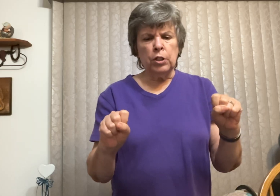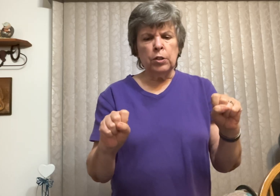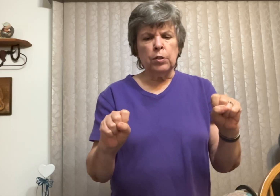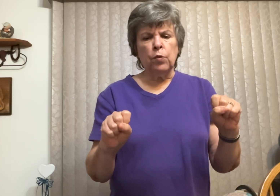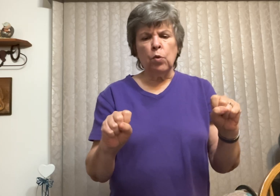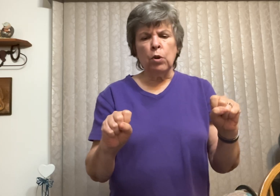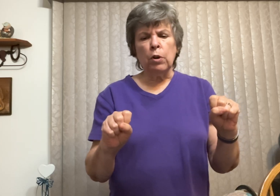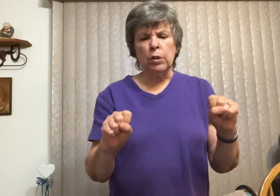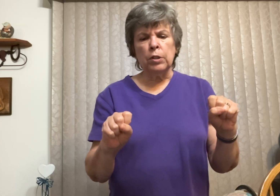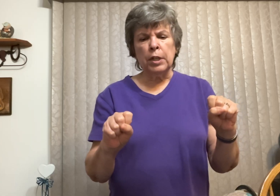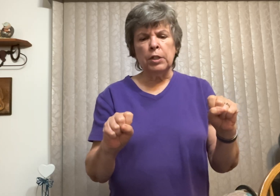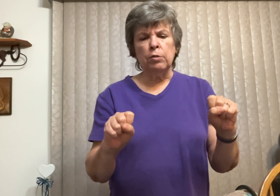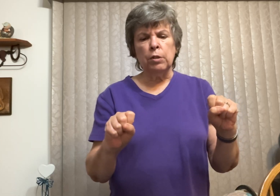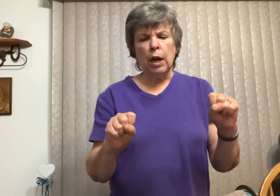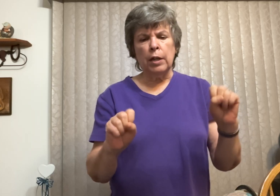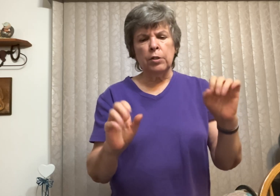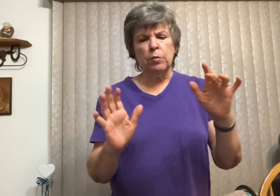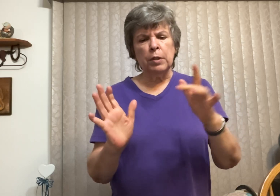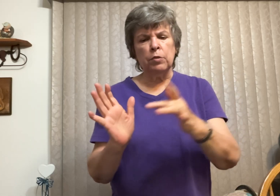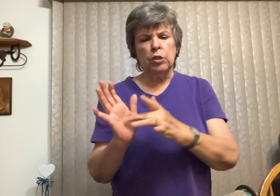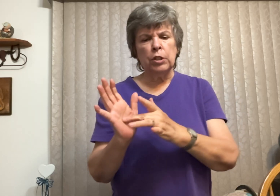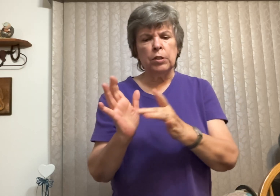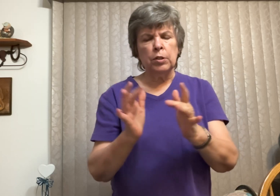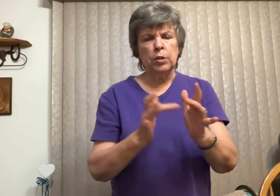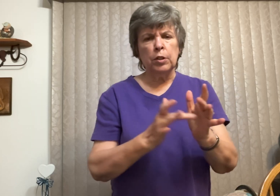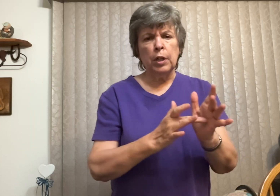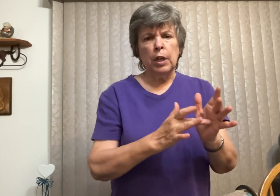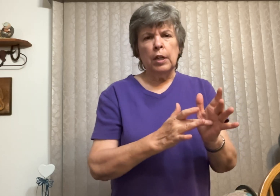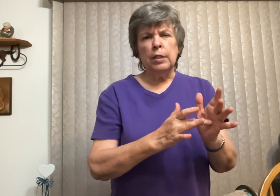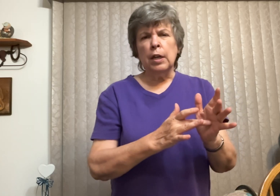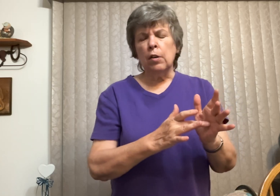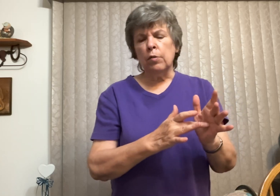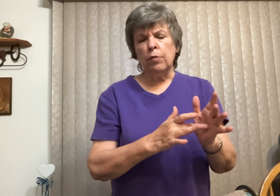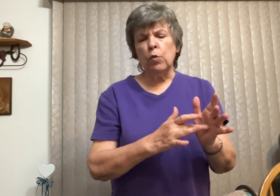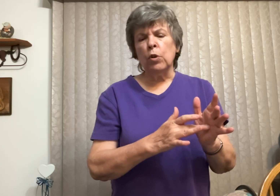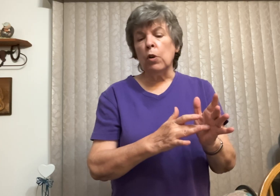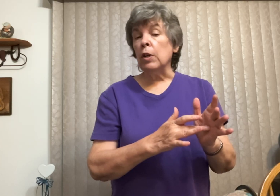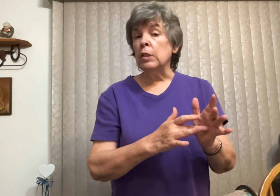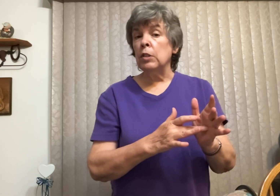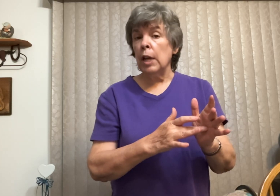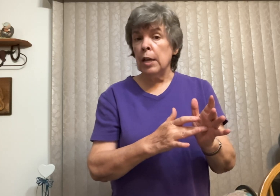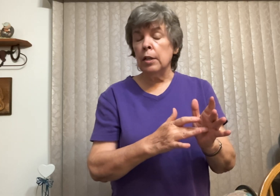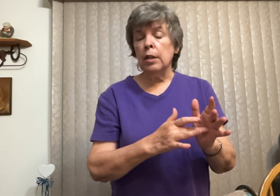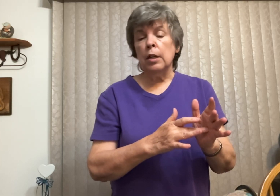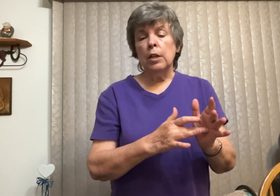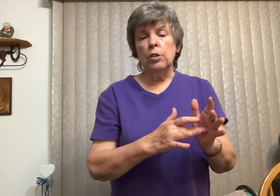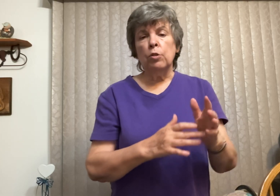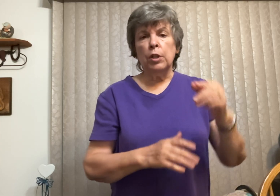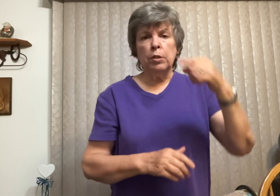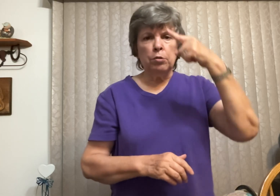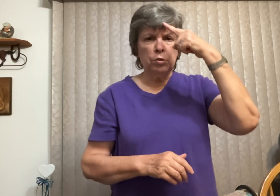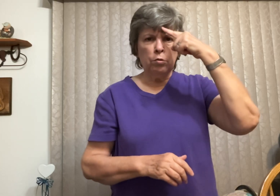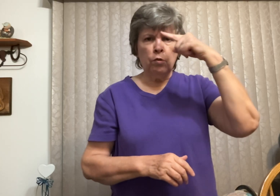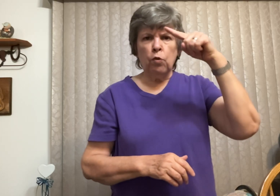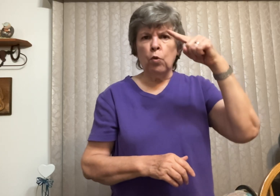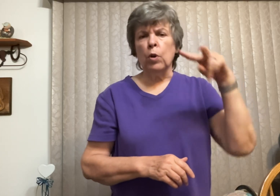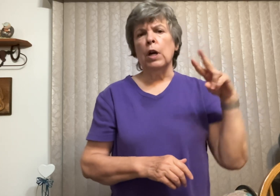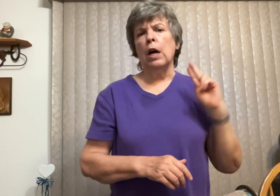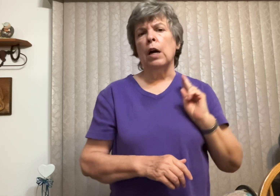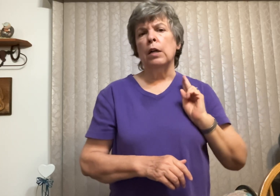Jesus, for our sake you died. So we have Jesus. Now, for our sake, you could either do for